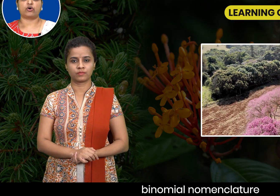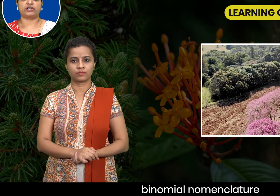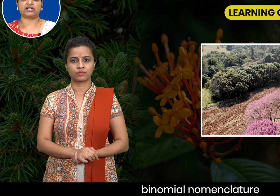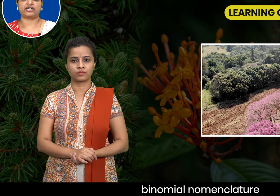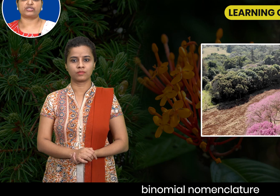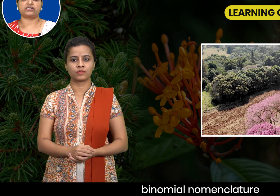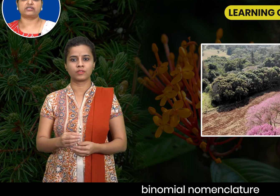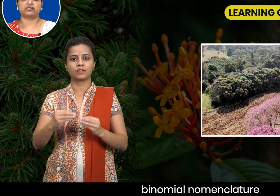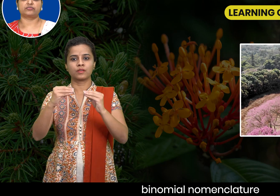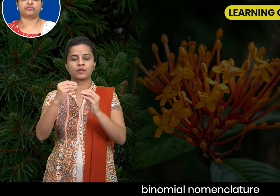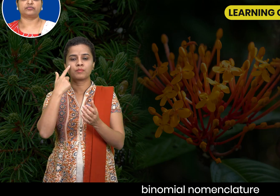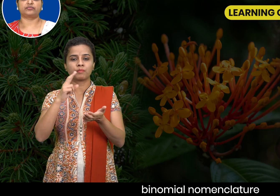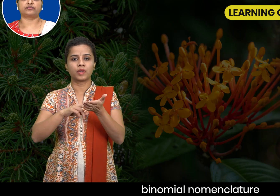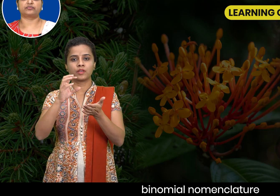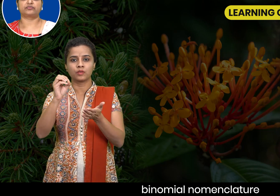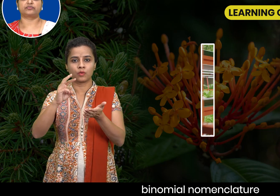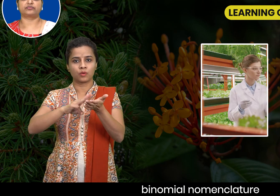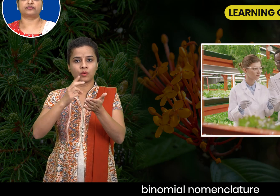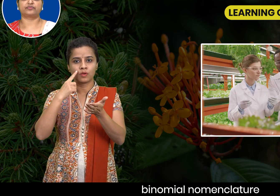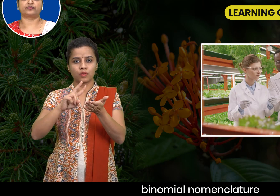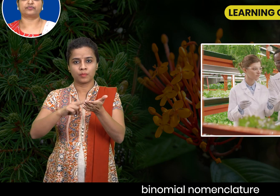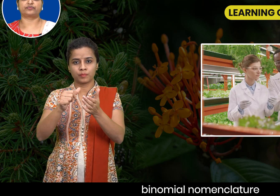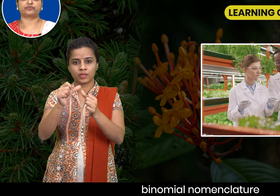binomial nomenclature,